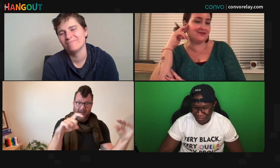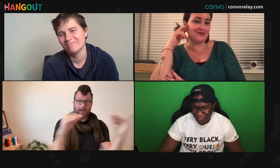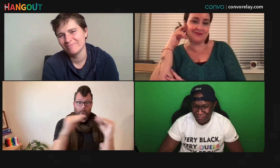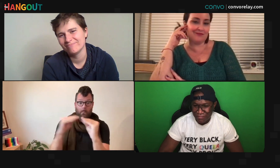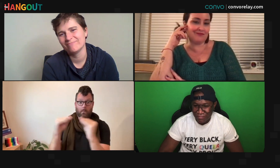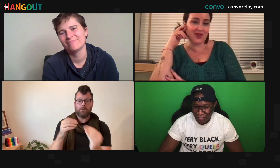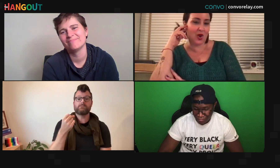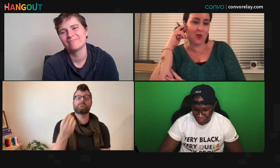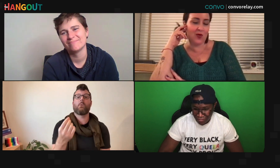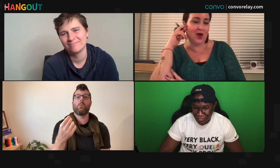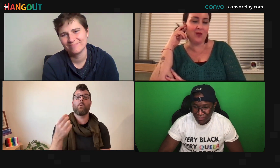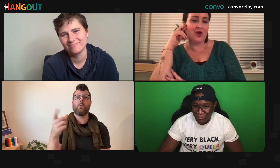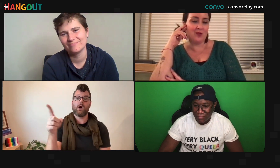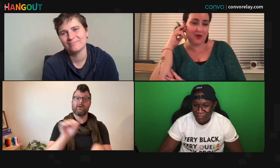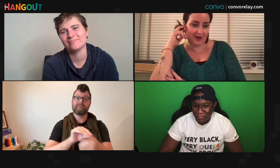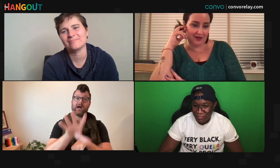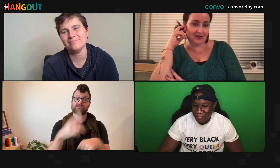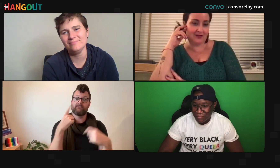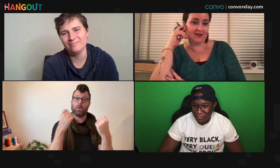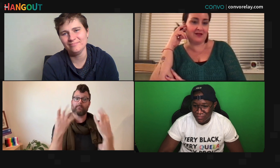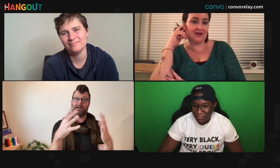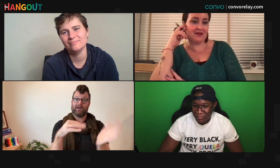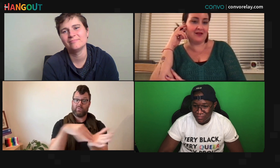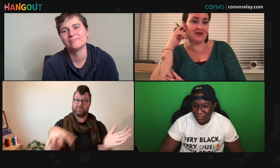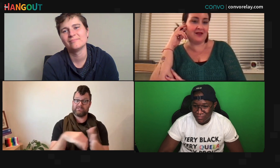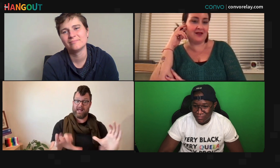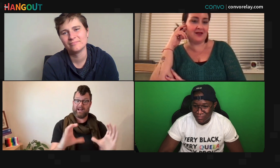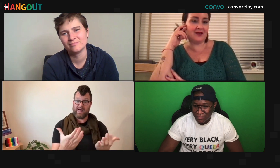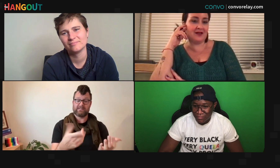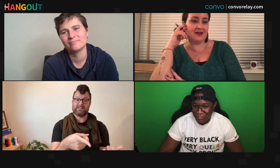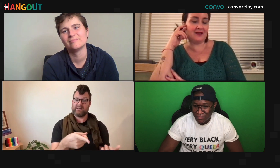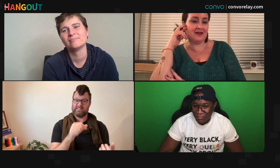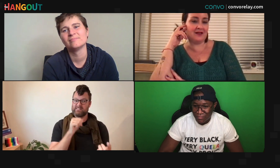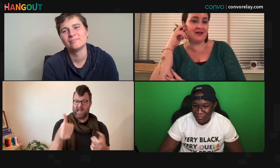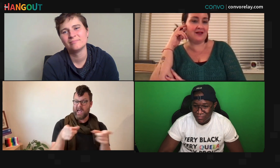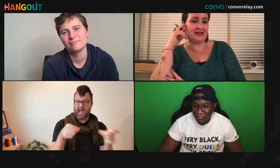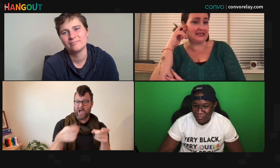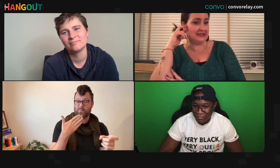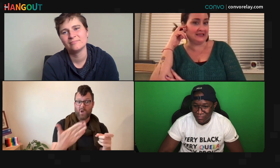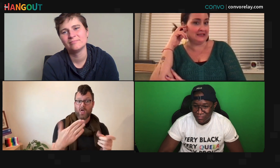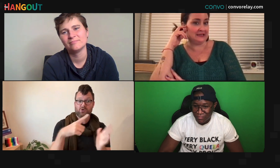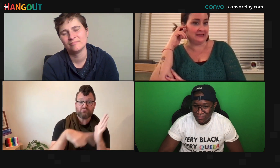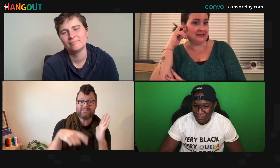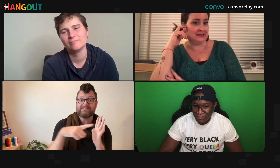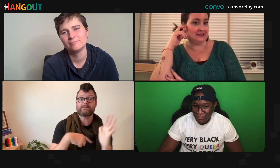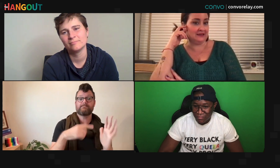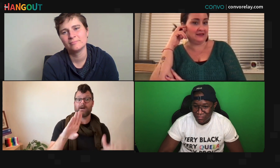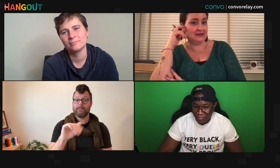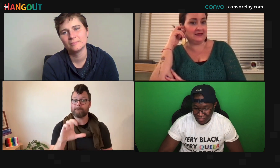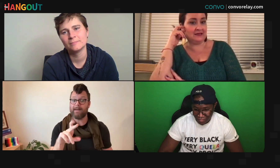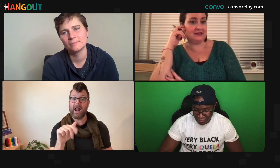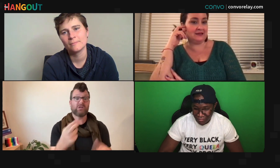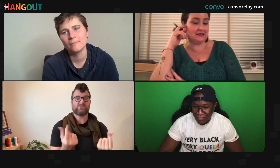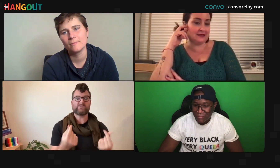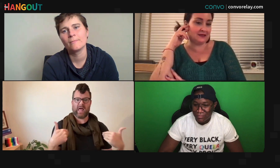narrative is going to cut it for everybody. We need more narratives and more stories. So the advice for so many students in the class